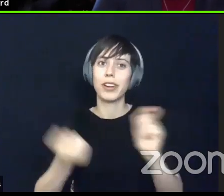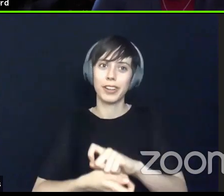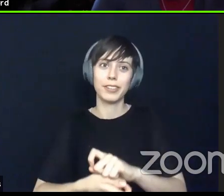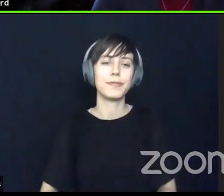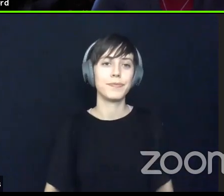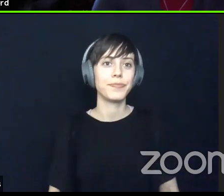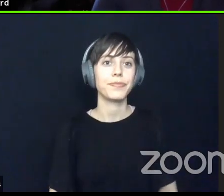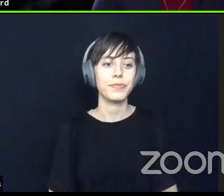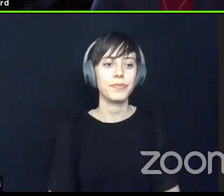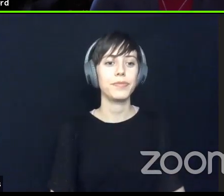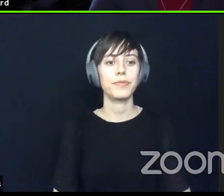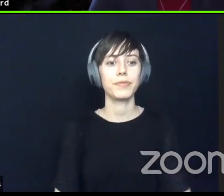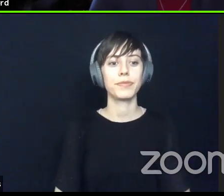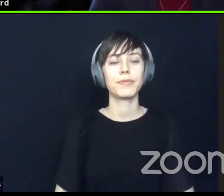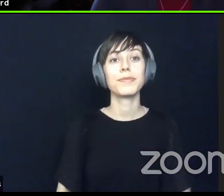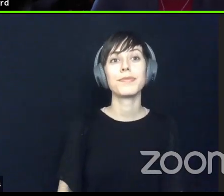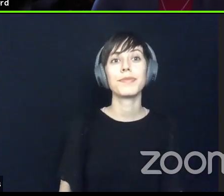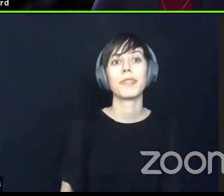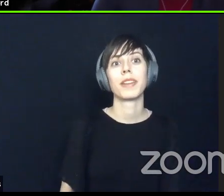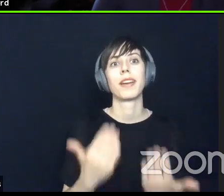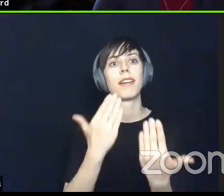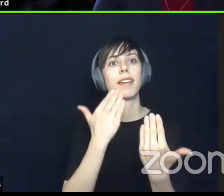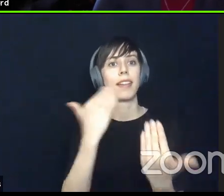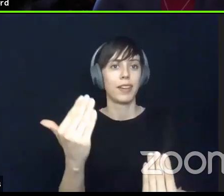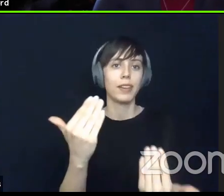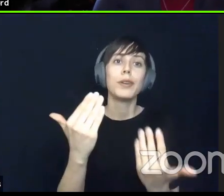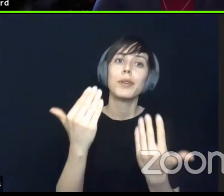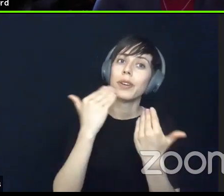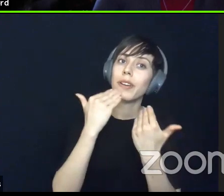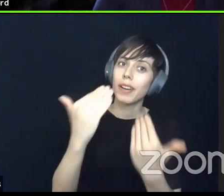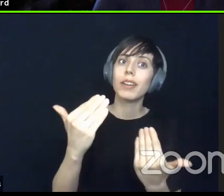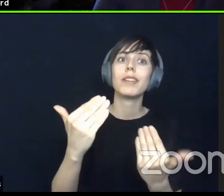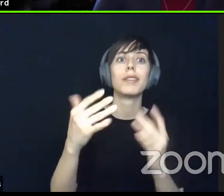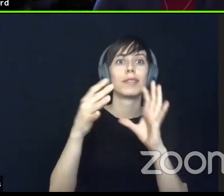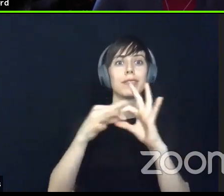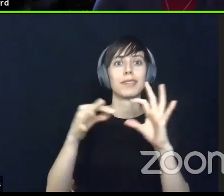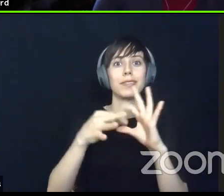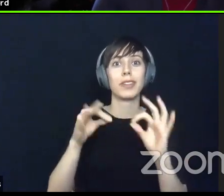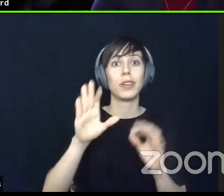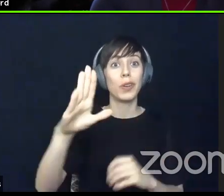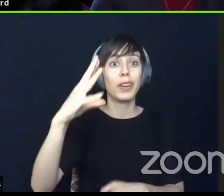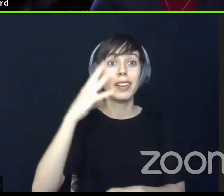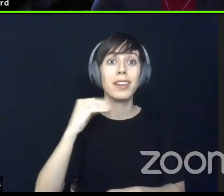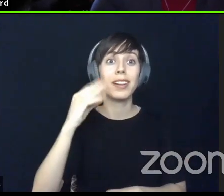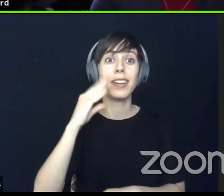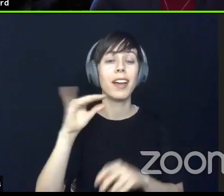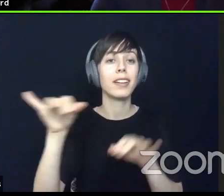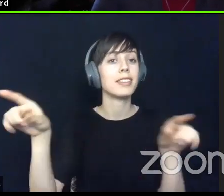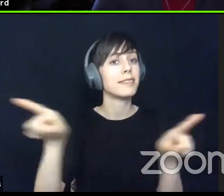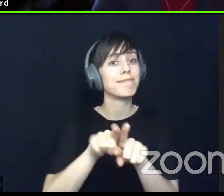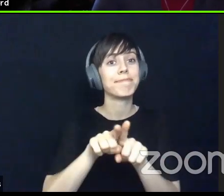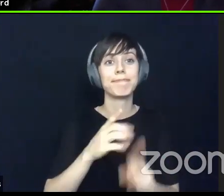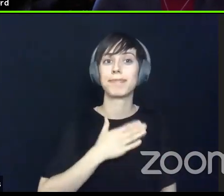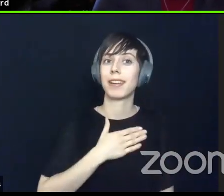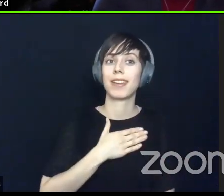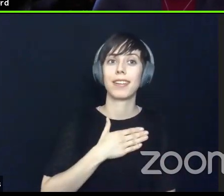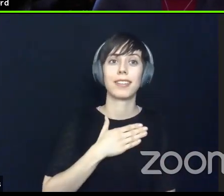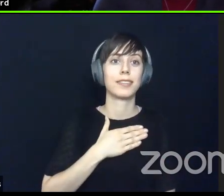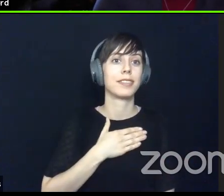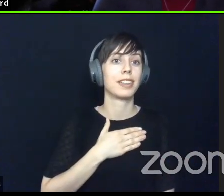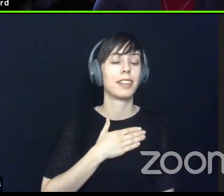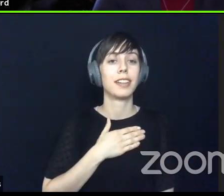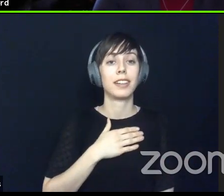you. And thank you for bringing that up, because your story matches mine. Like you grow up in a community that, if